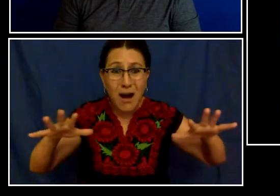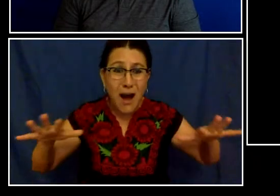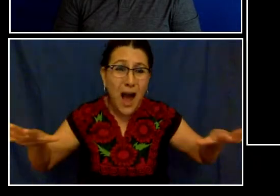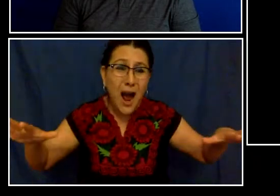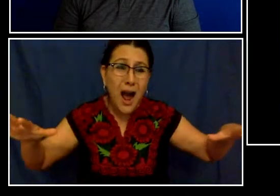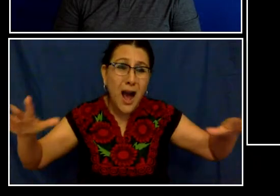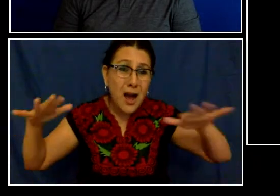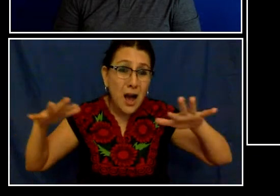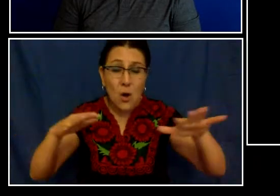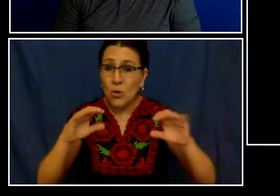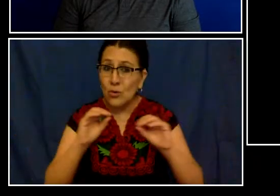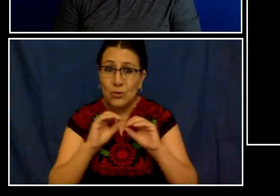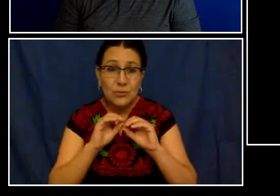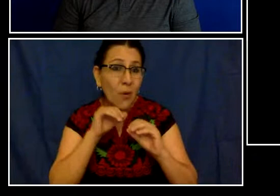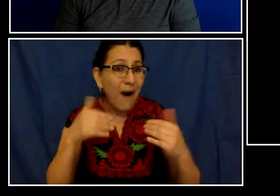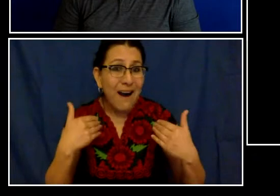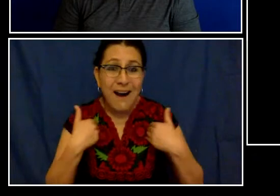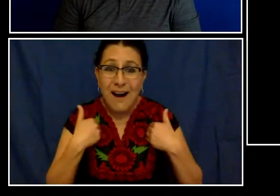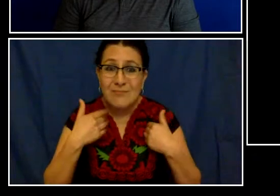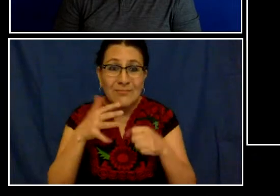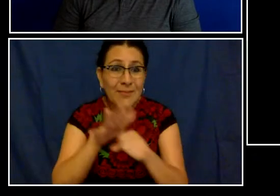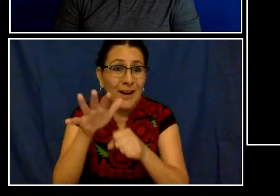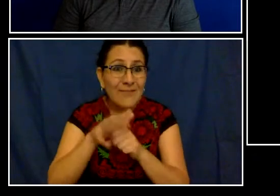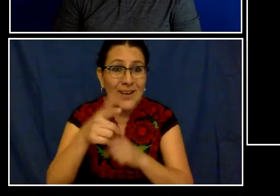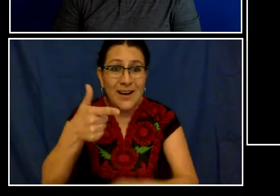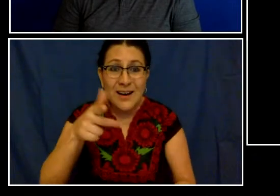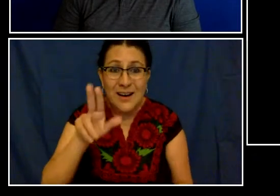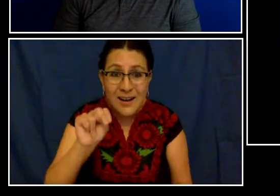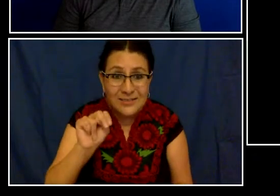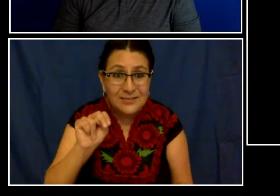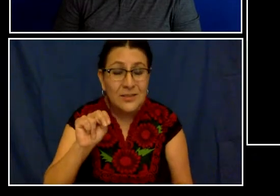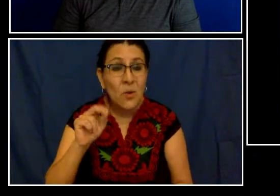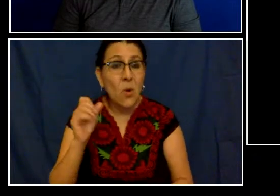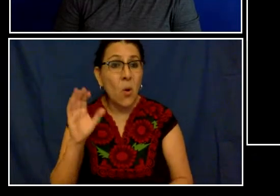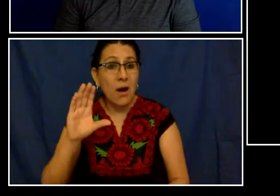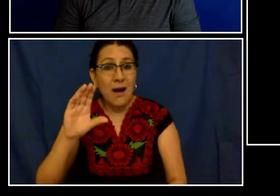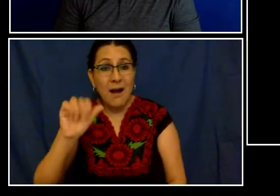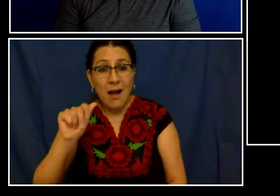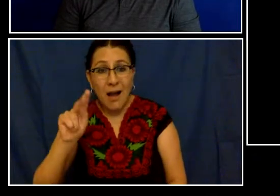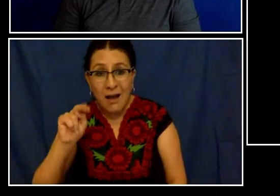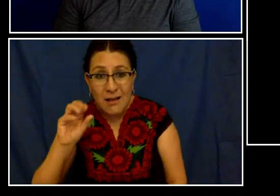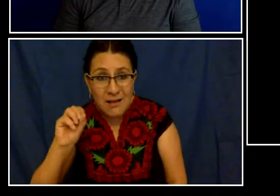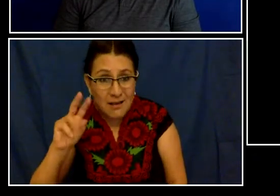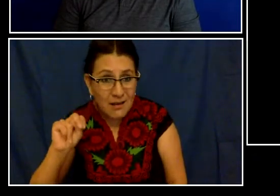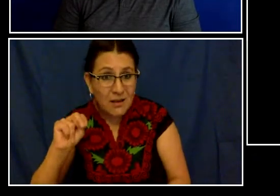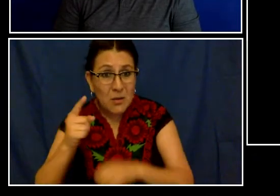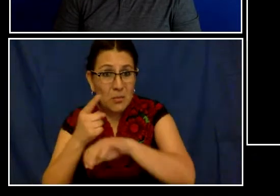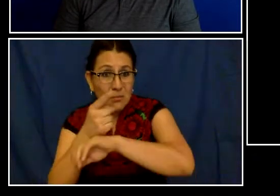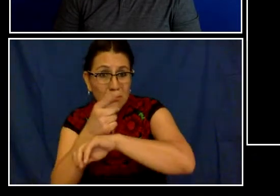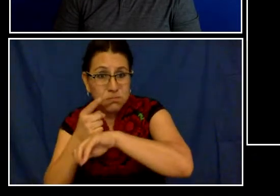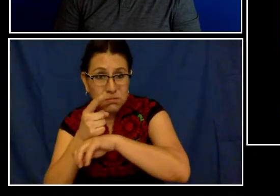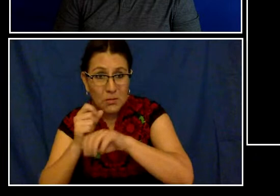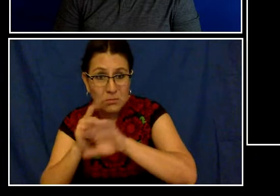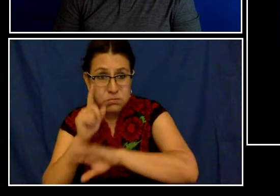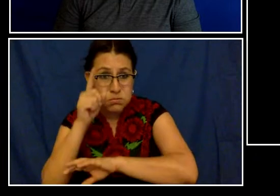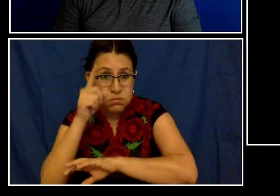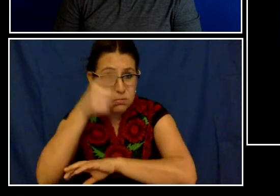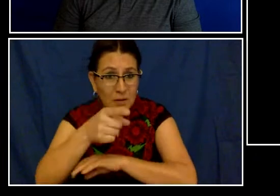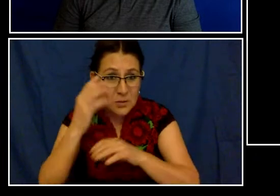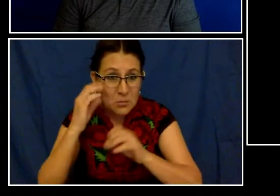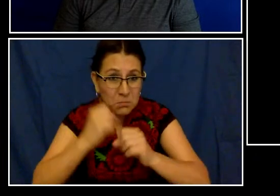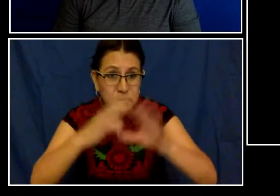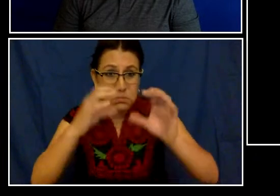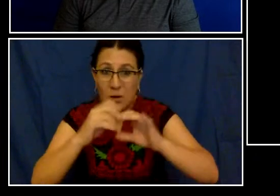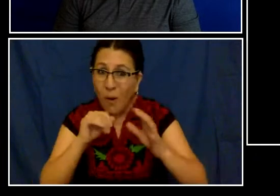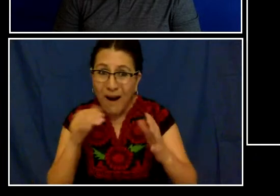all the people that lived along the land, poor people, everybody that lived along the land didn't have enough weapons, guns,